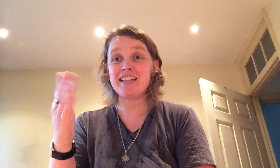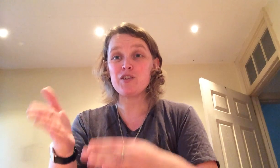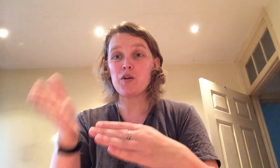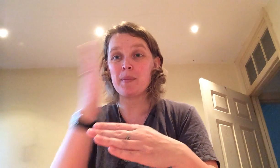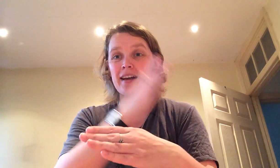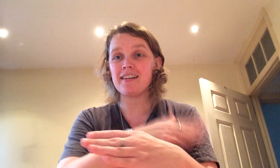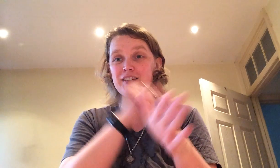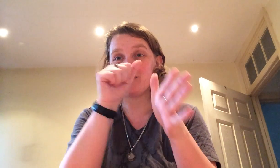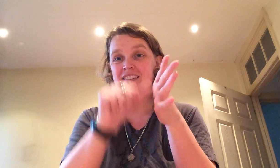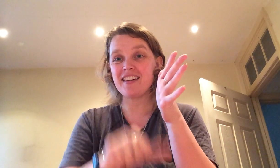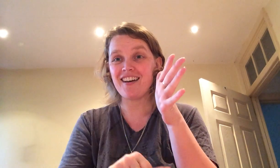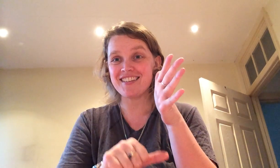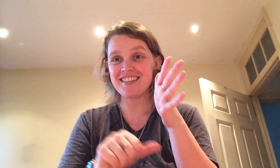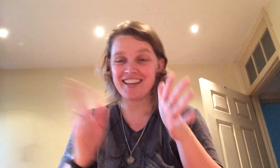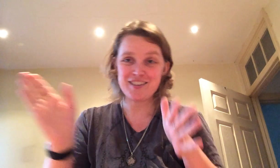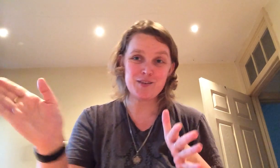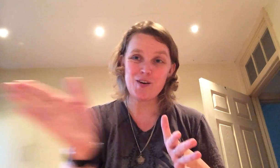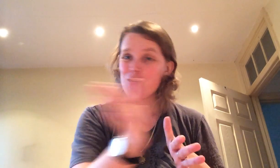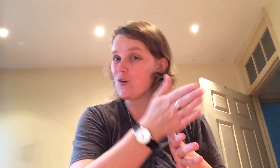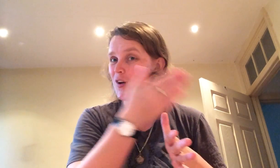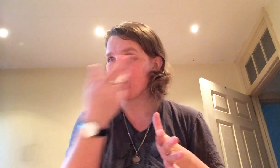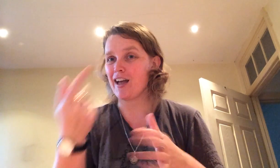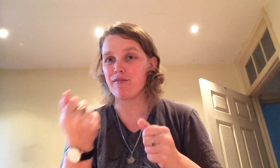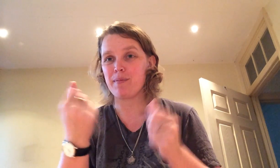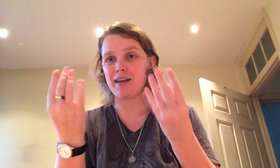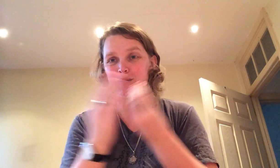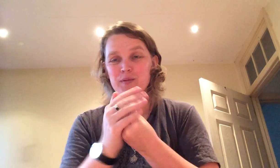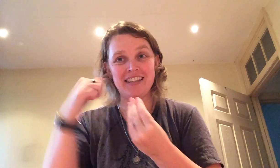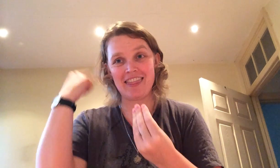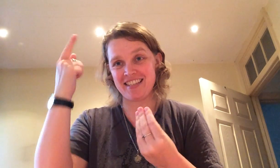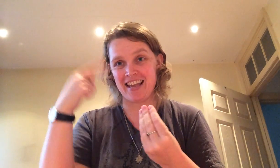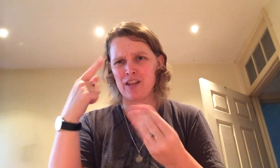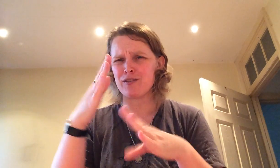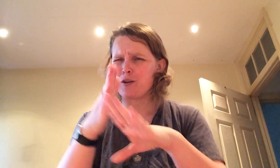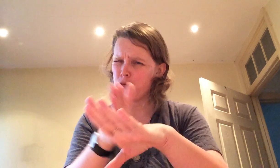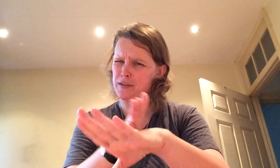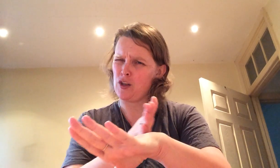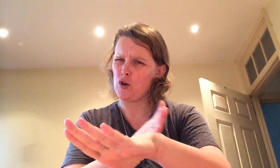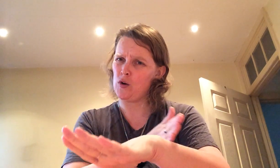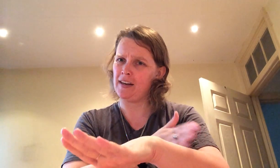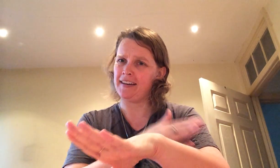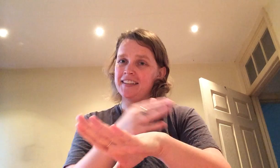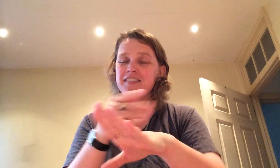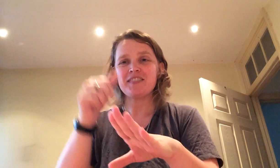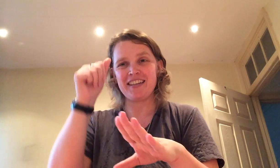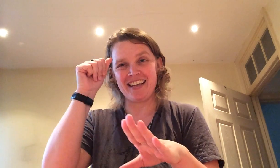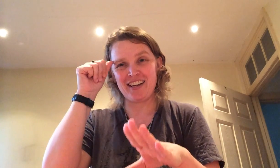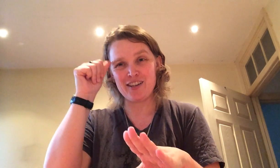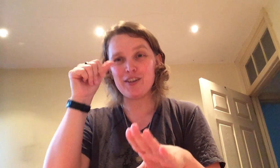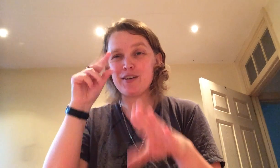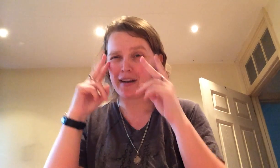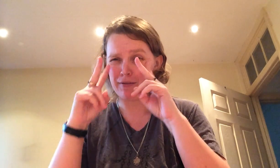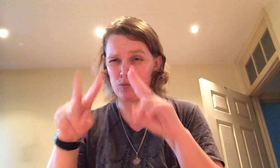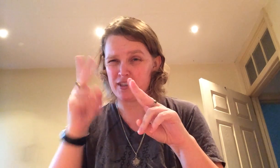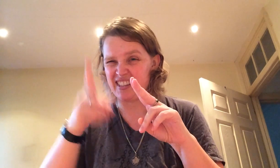Let's go back to the start and do all the alphabet with the sounds. I'll do it slowly. Okay, I know you might have to watch this